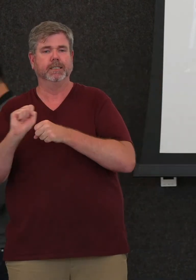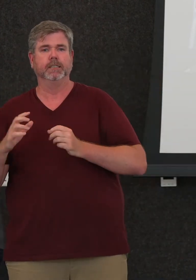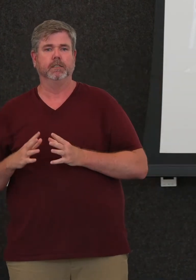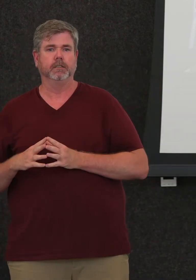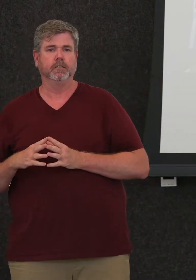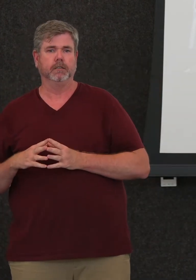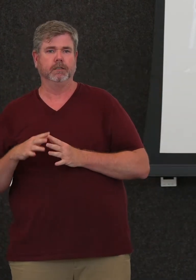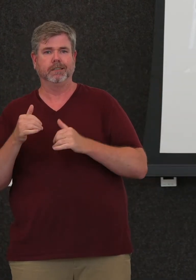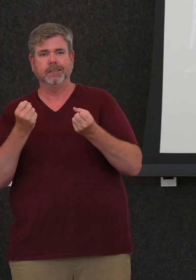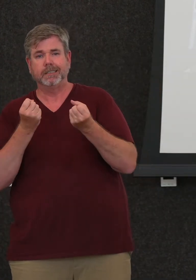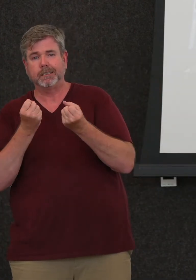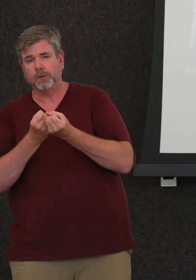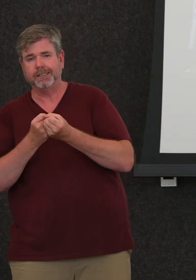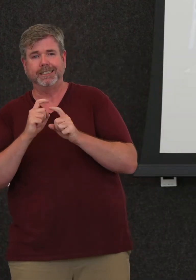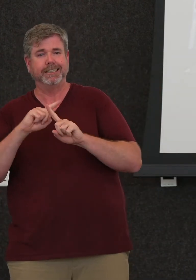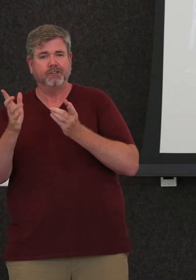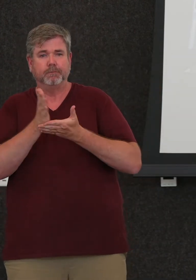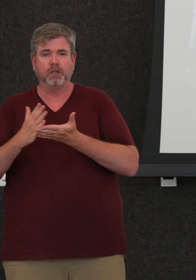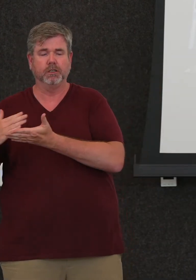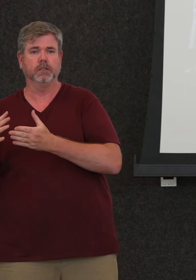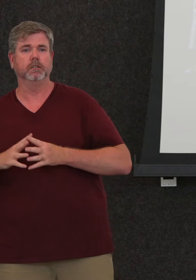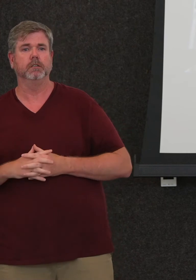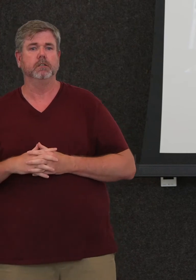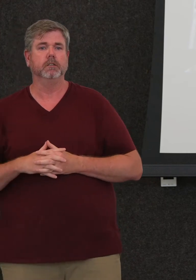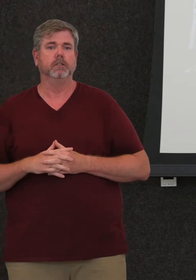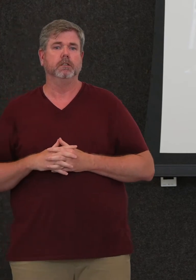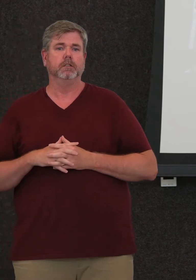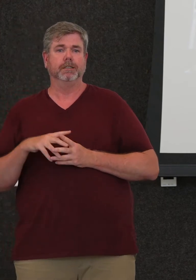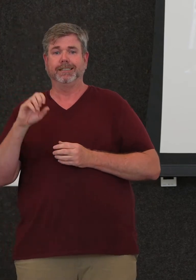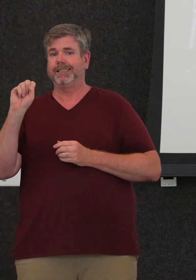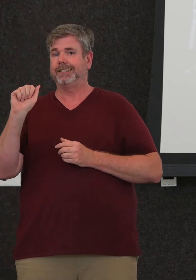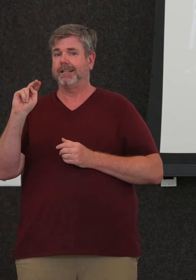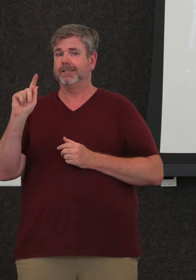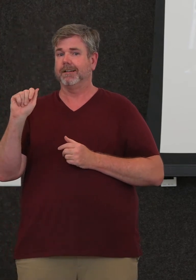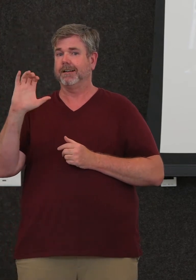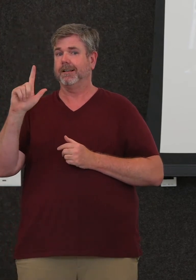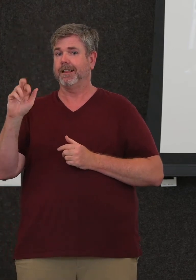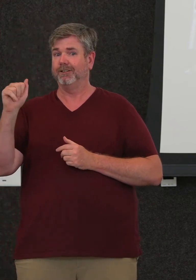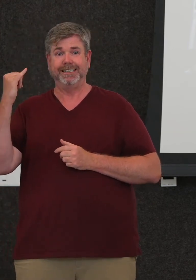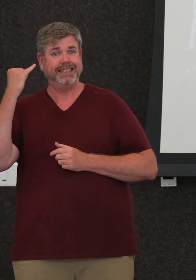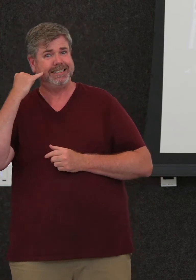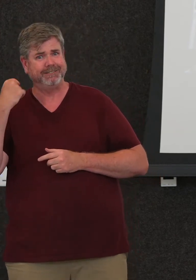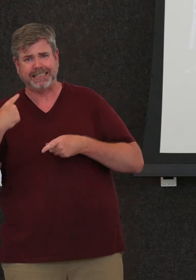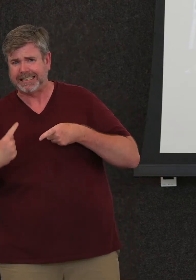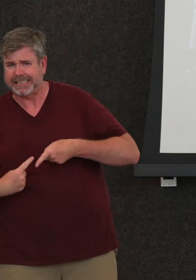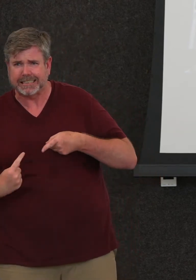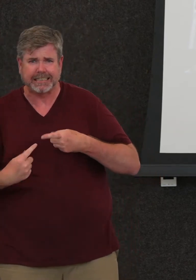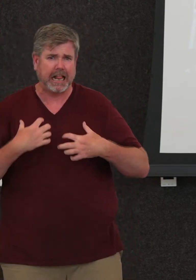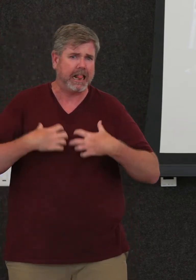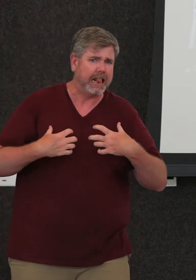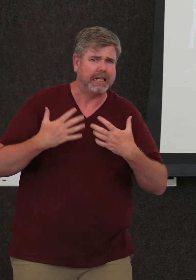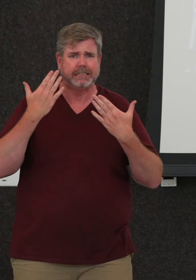so again, in Santa Clara County, if anybody has struggling, go to our emergency room or our inpatient